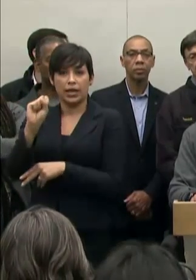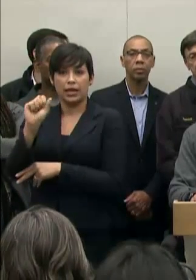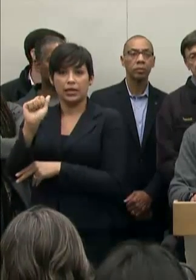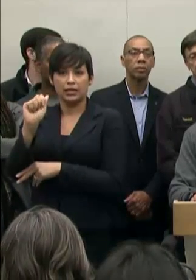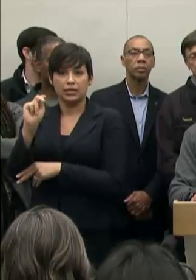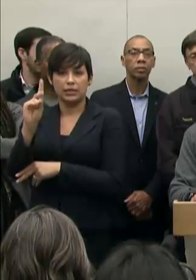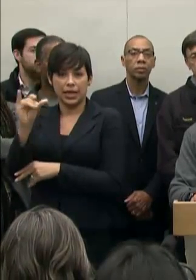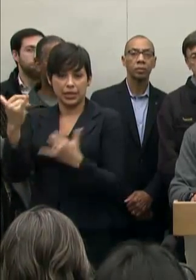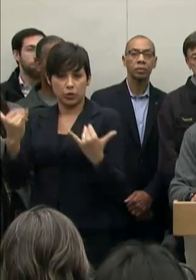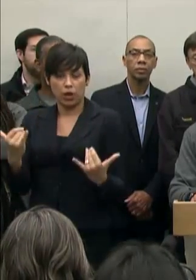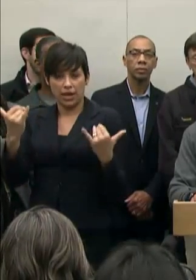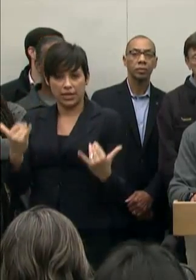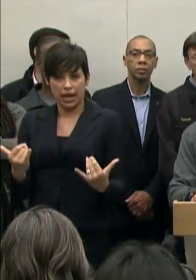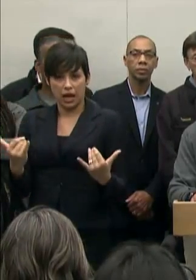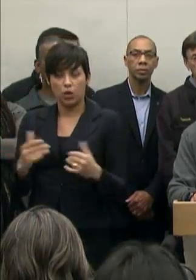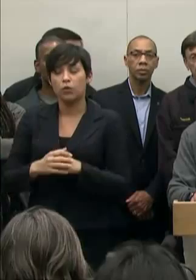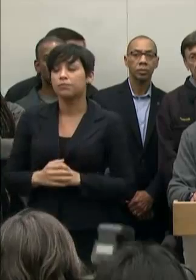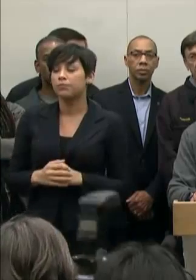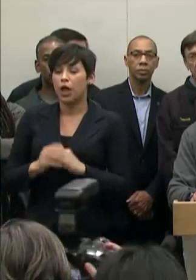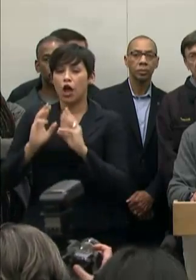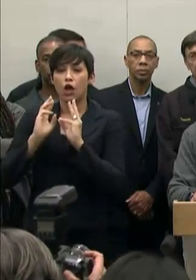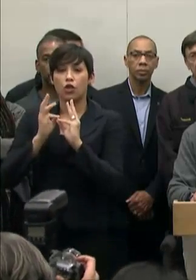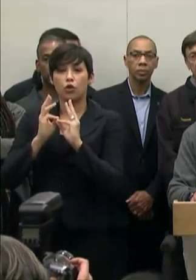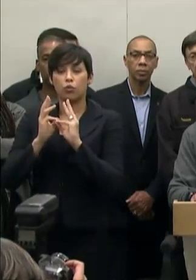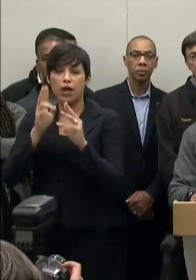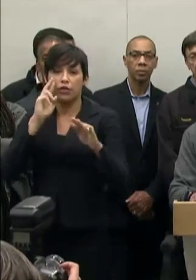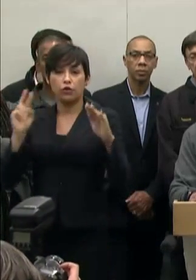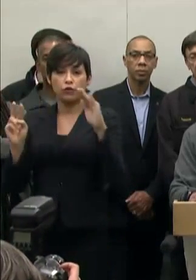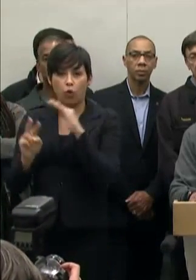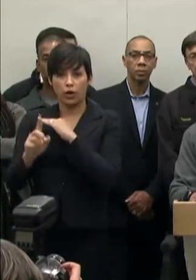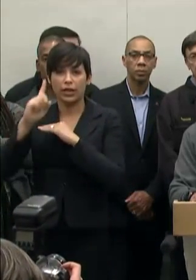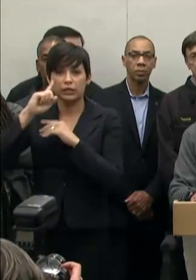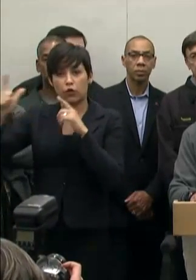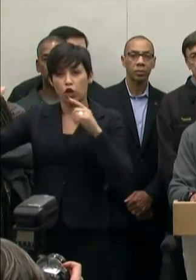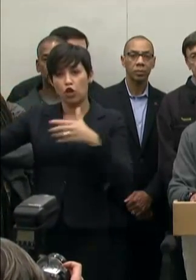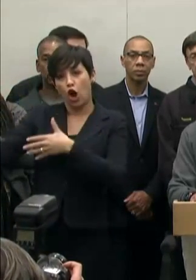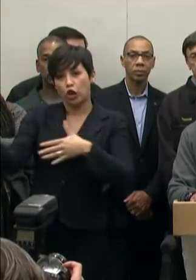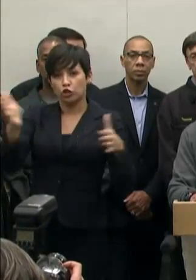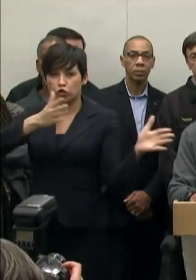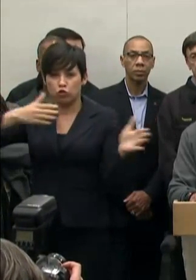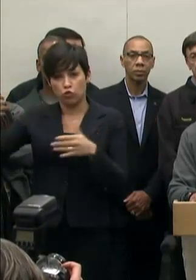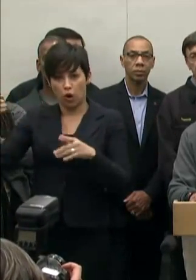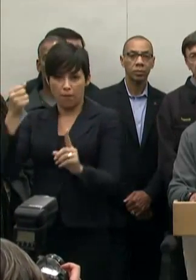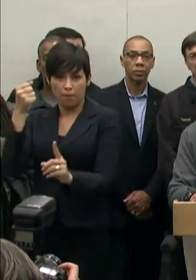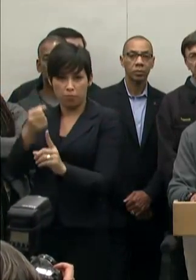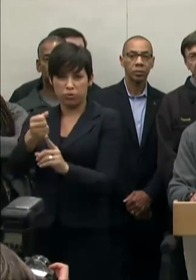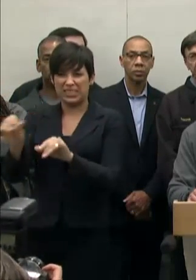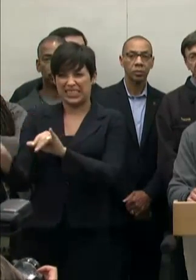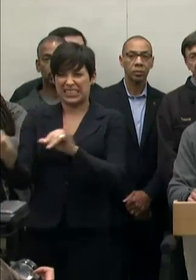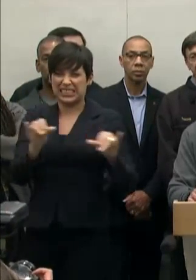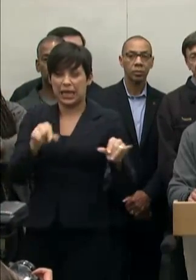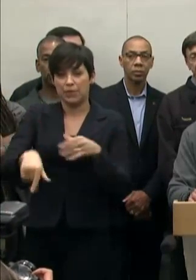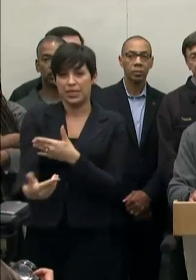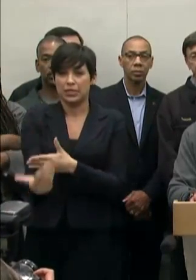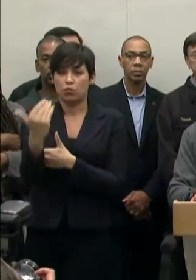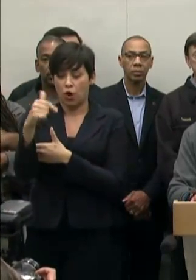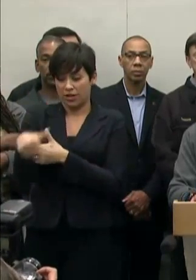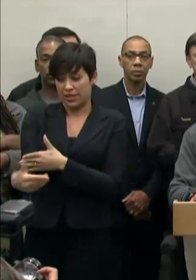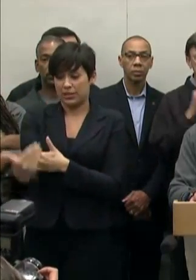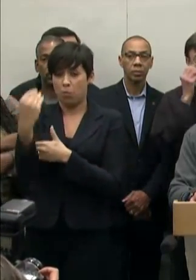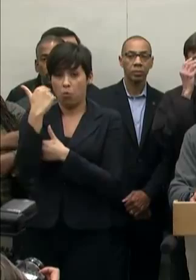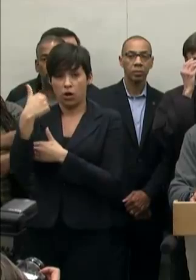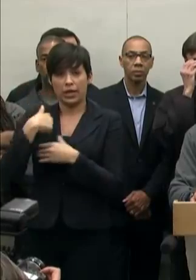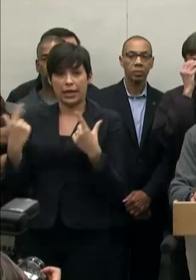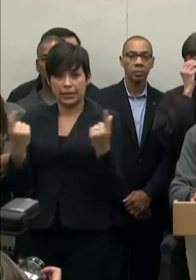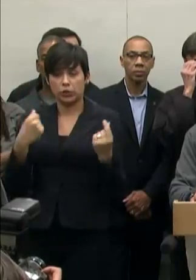The forecast for a large and dangerous storm surge is the same as it was this morning. Earlier today, I signed an executive order for